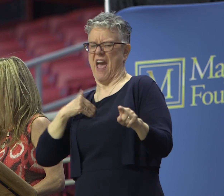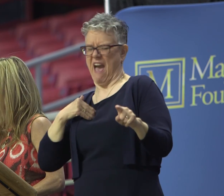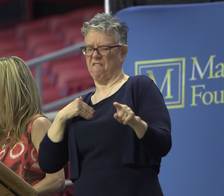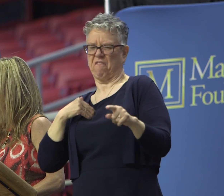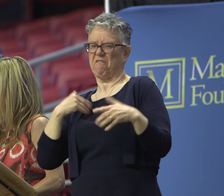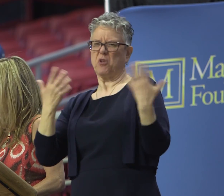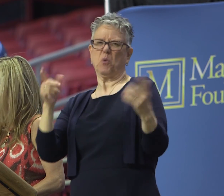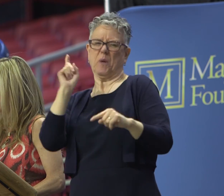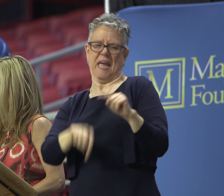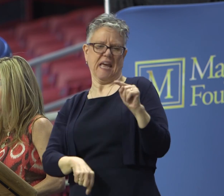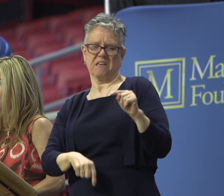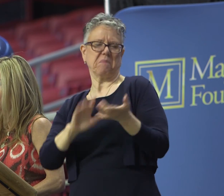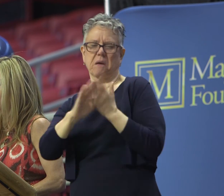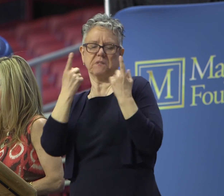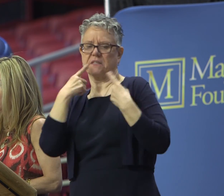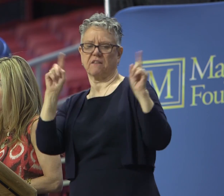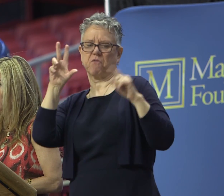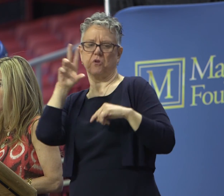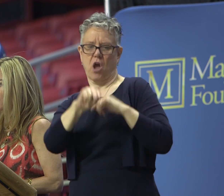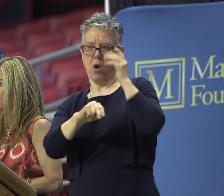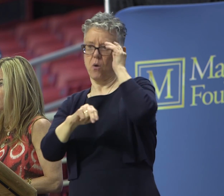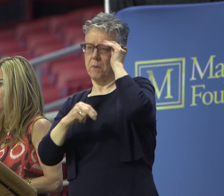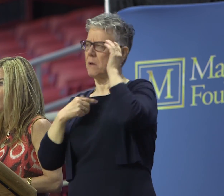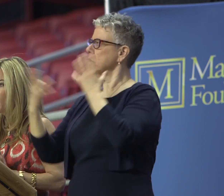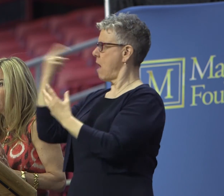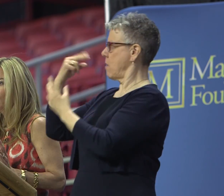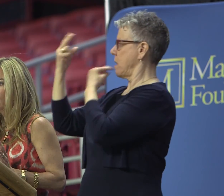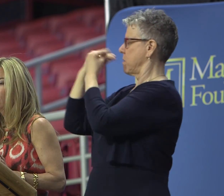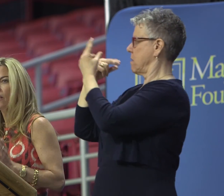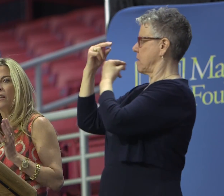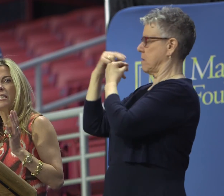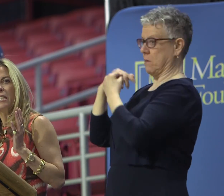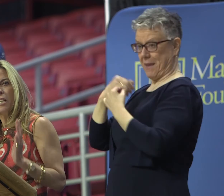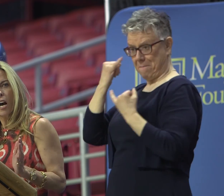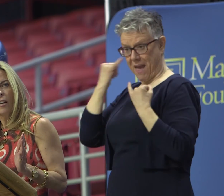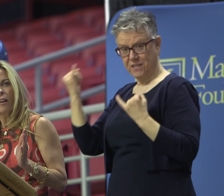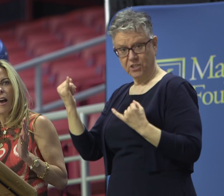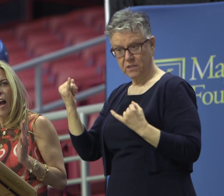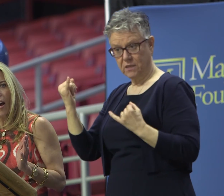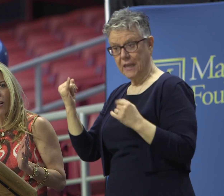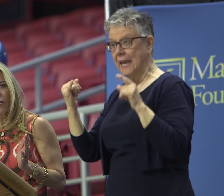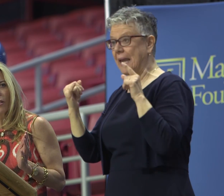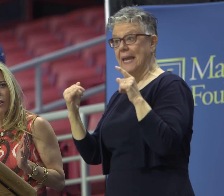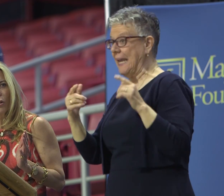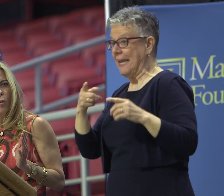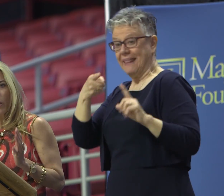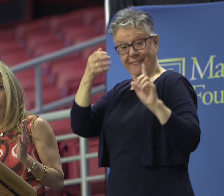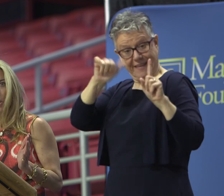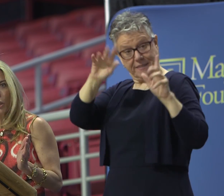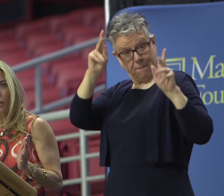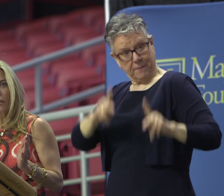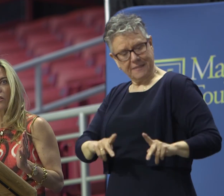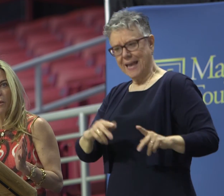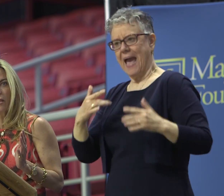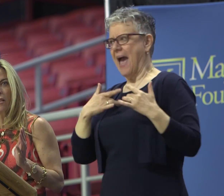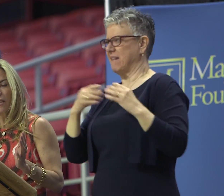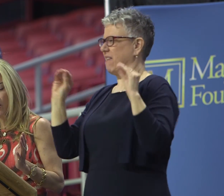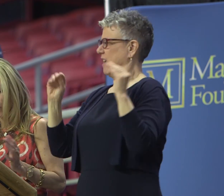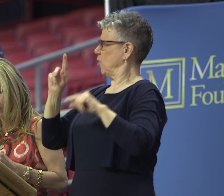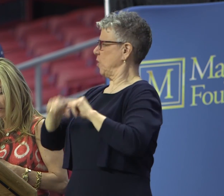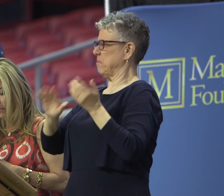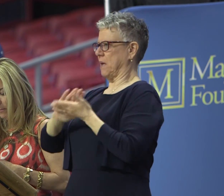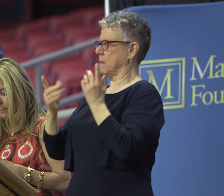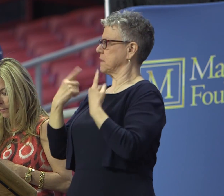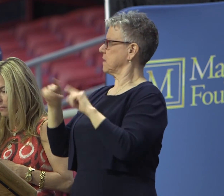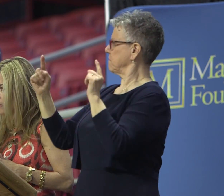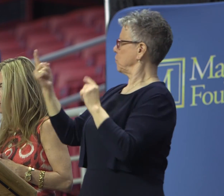it took to be successful. Imagine, he did not have what it took to be